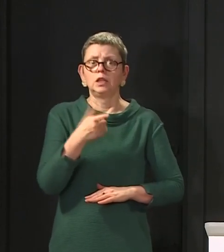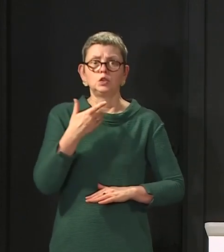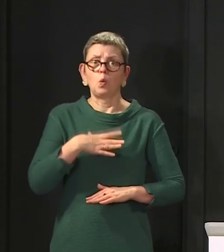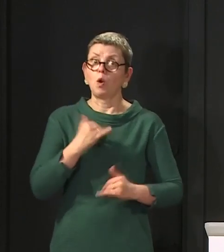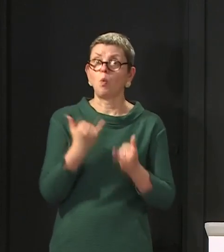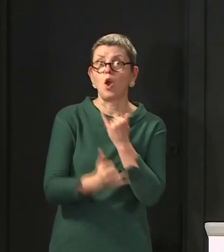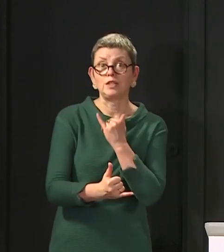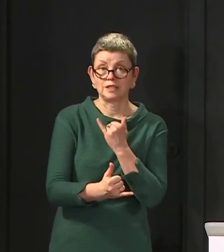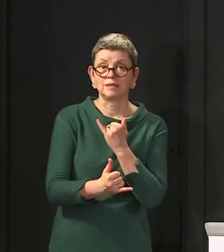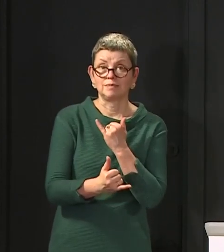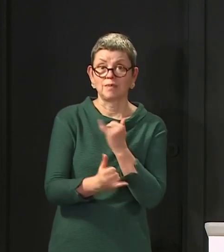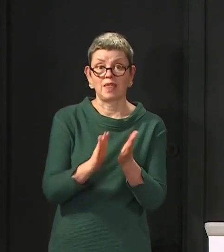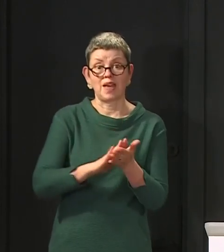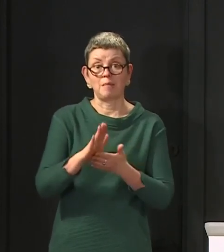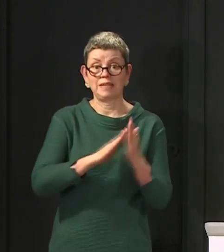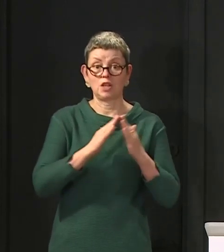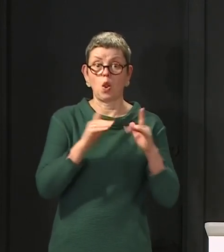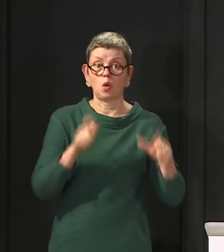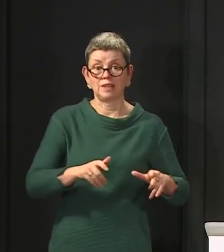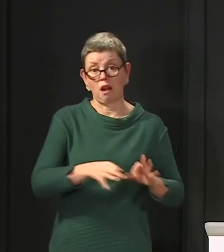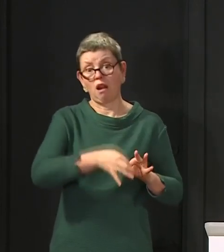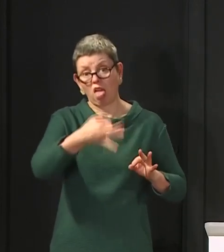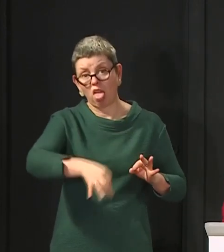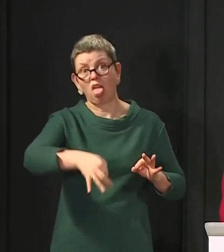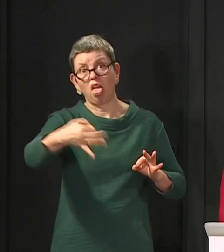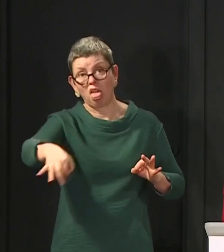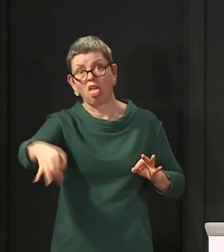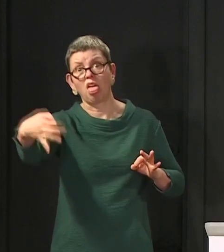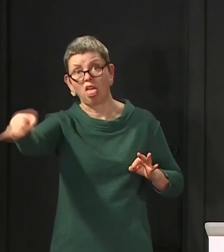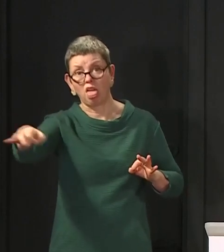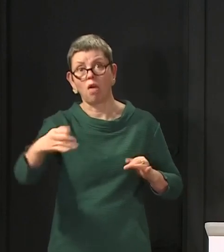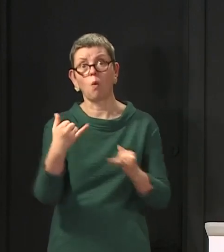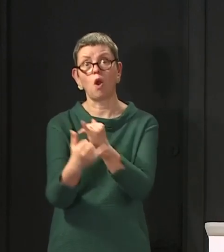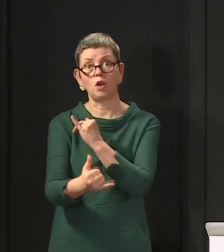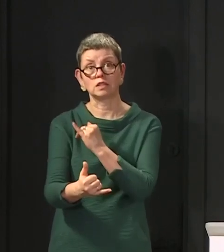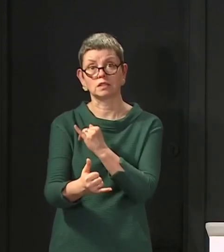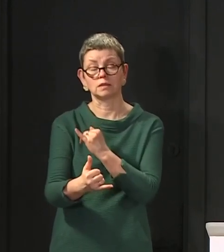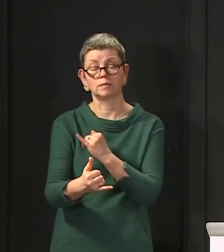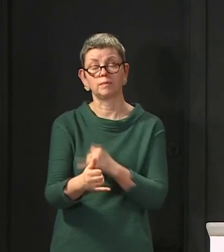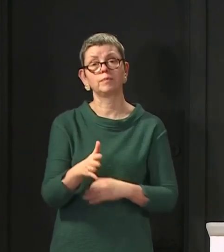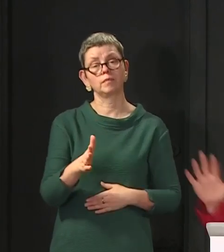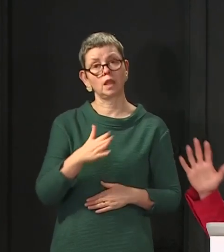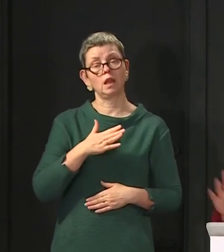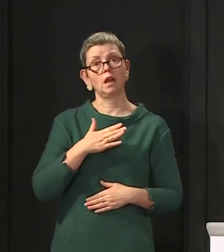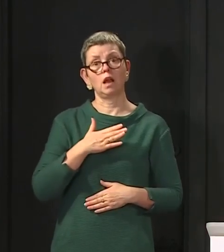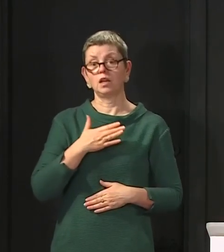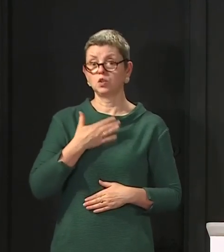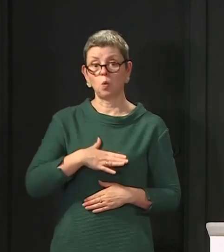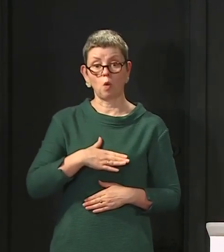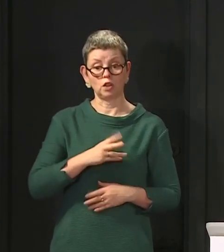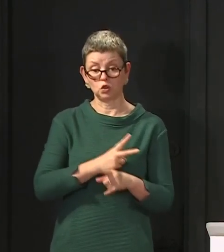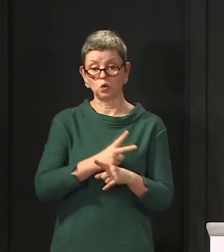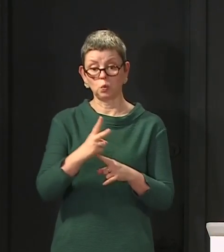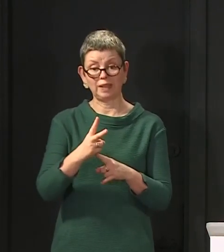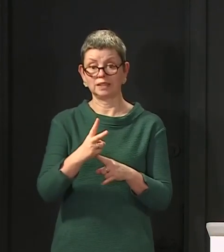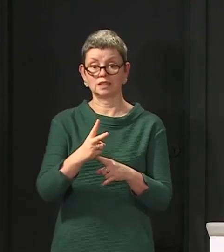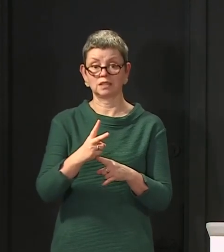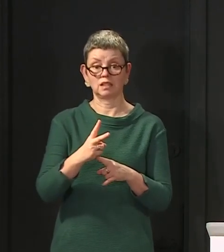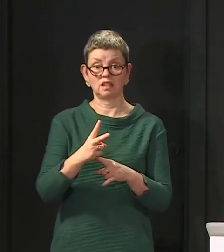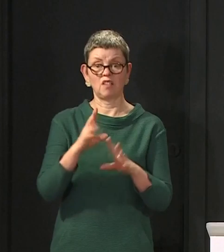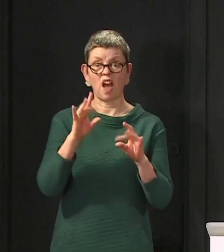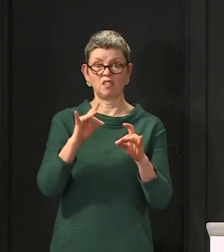than would otherwise be the case. Nor do I want, in a couple of weeks from now, us to be looking at a situation where the virus has run out of control again, and you are